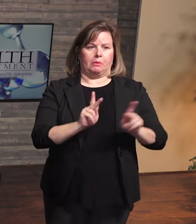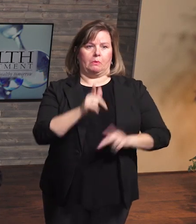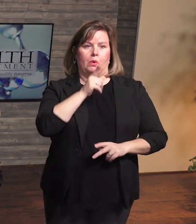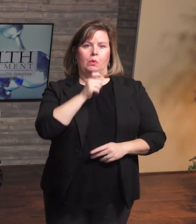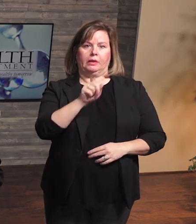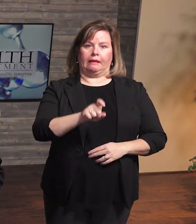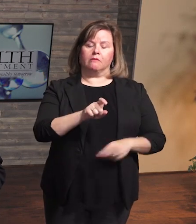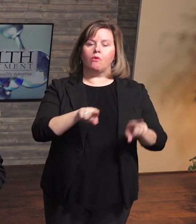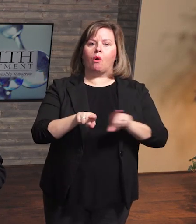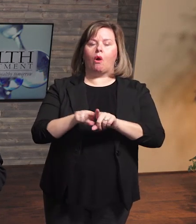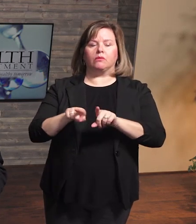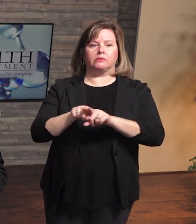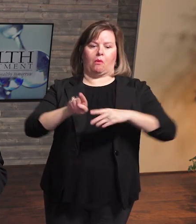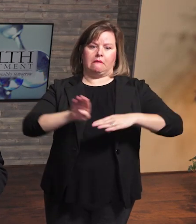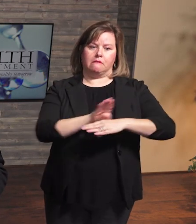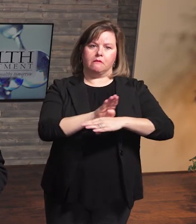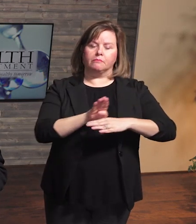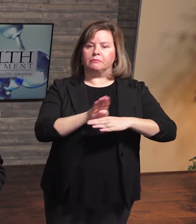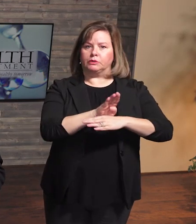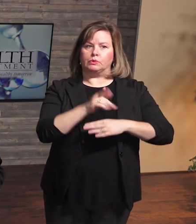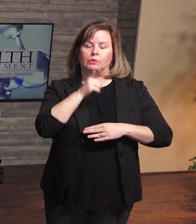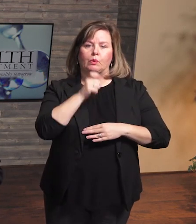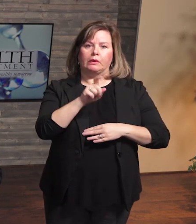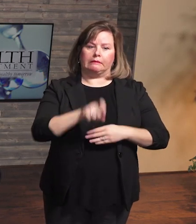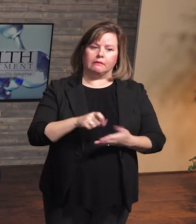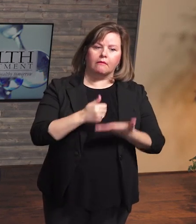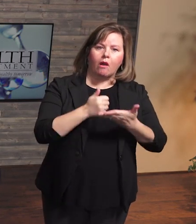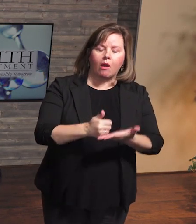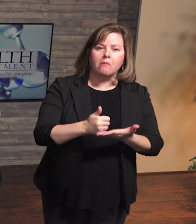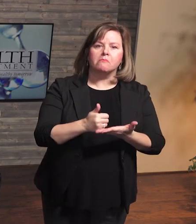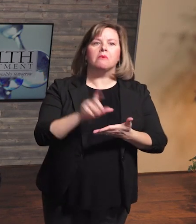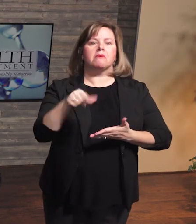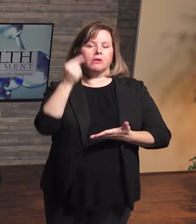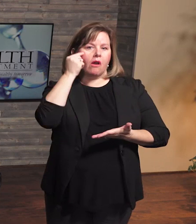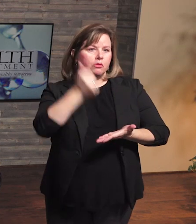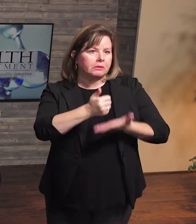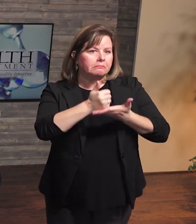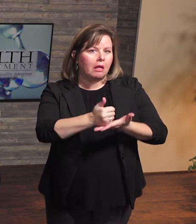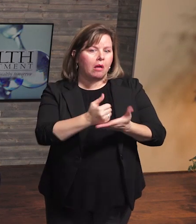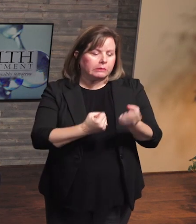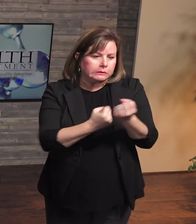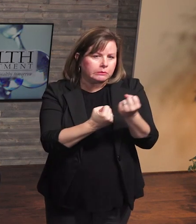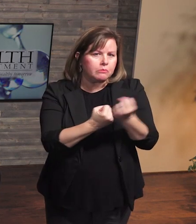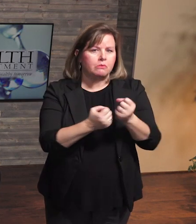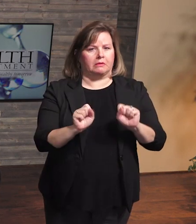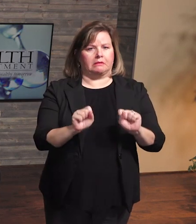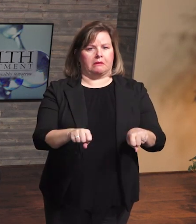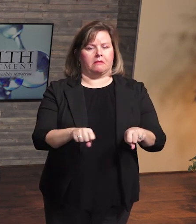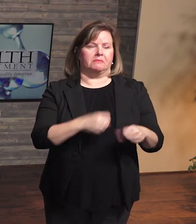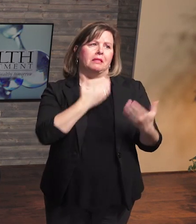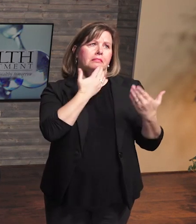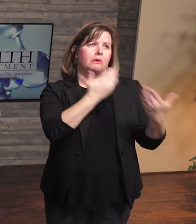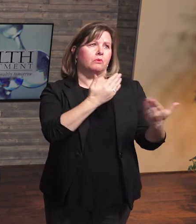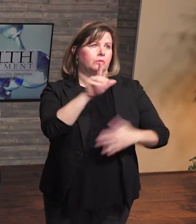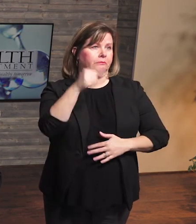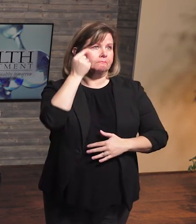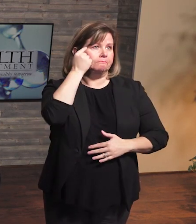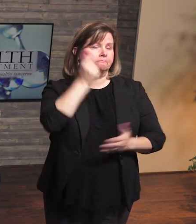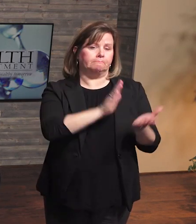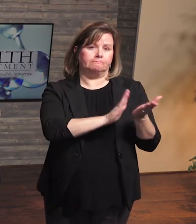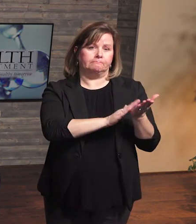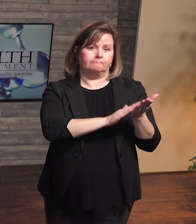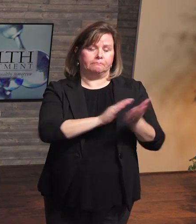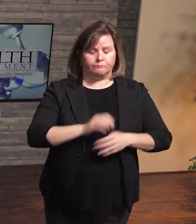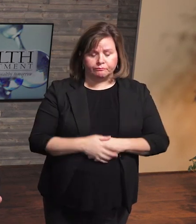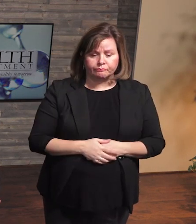meet. We're also getting a lot of question about what are we doing at the Kent County Health Department. So I come on